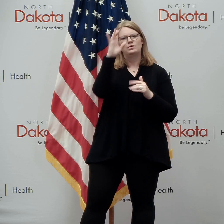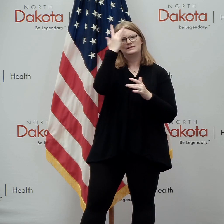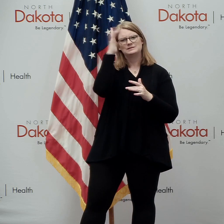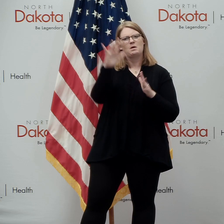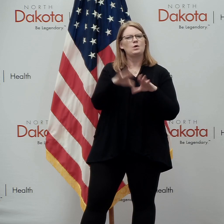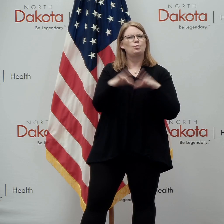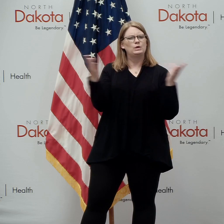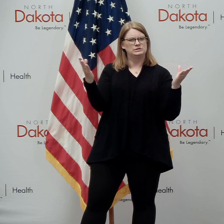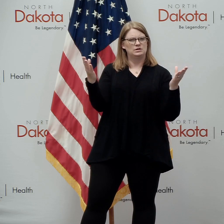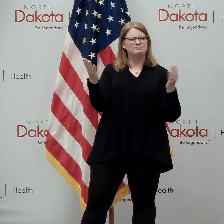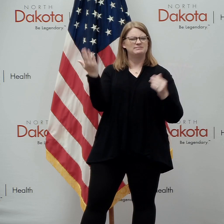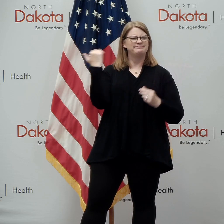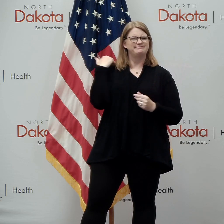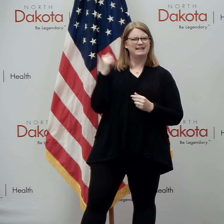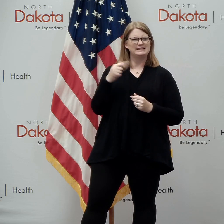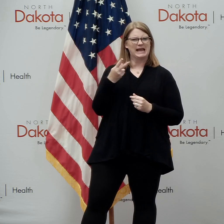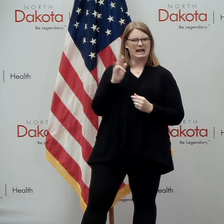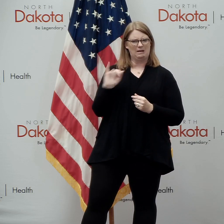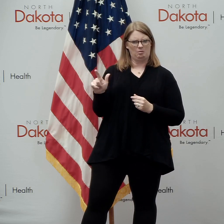in April,